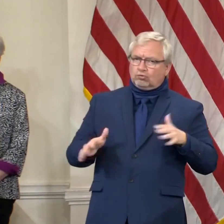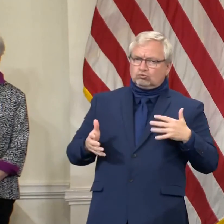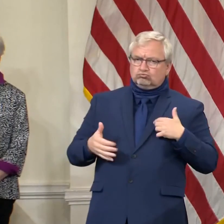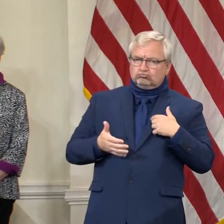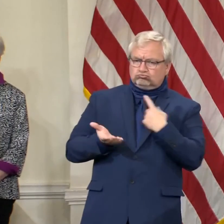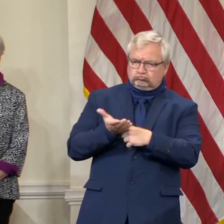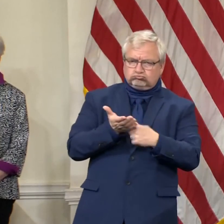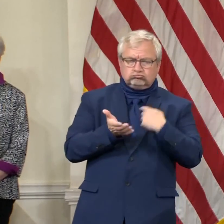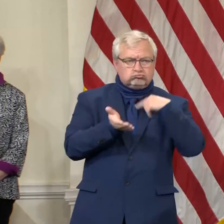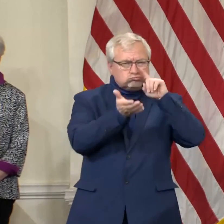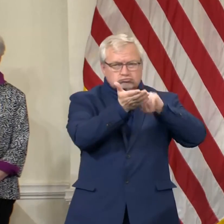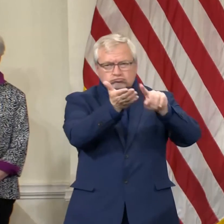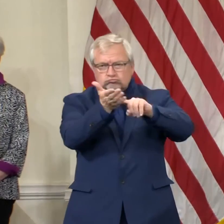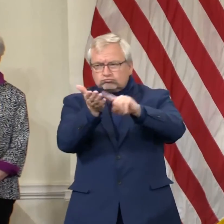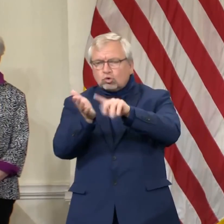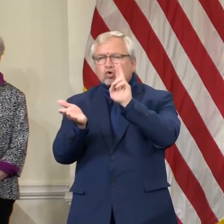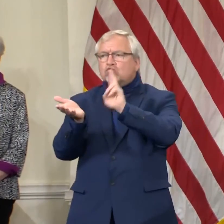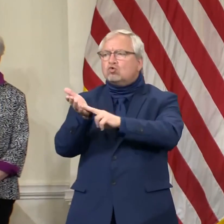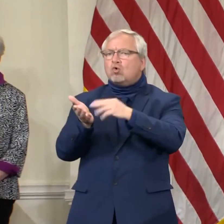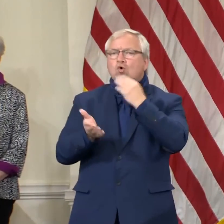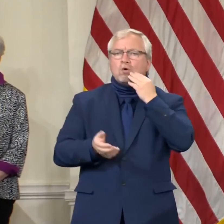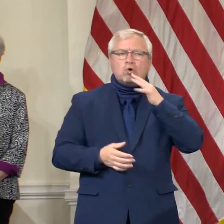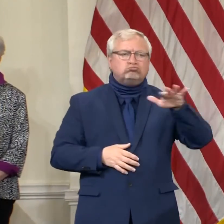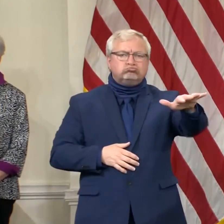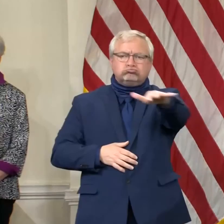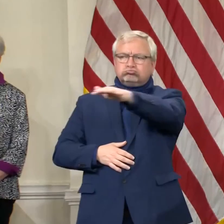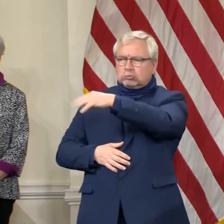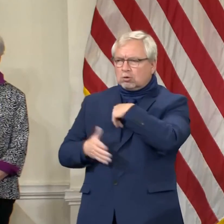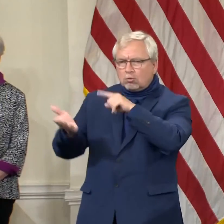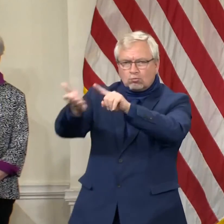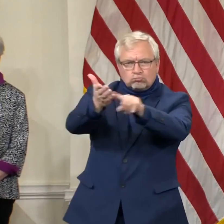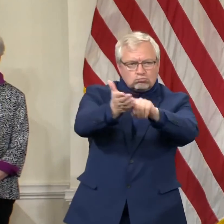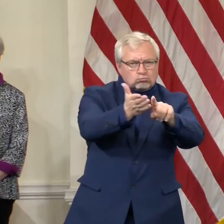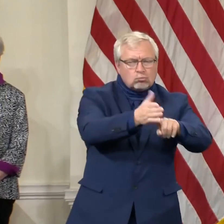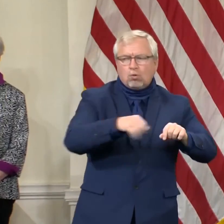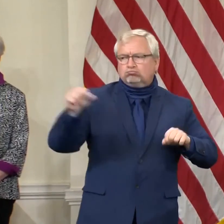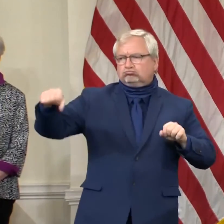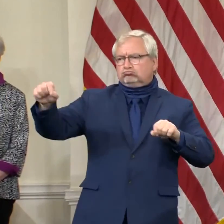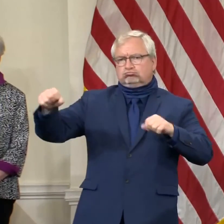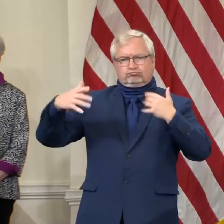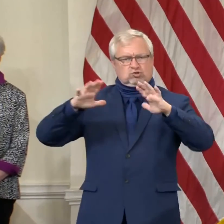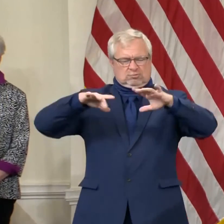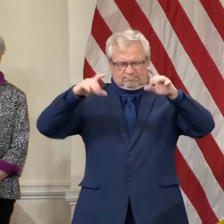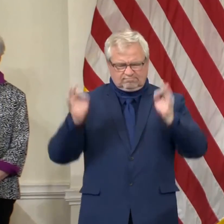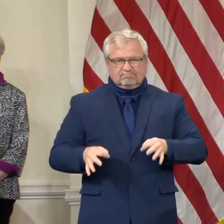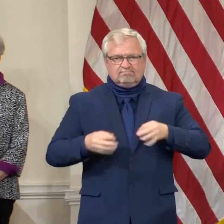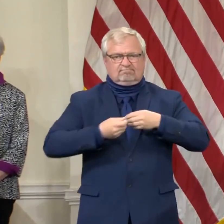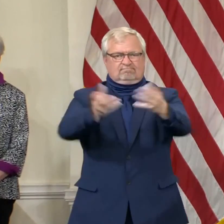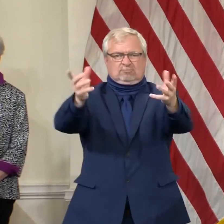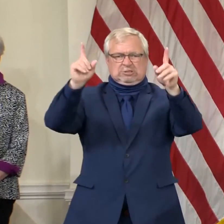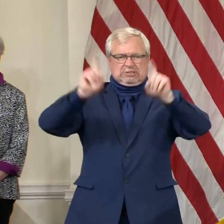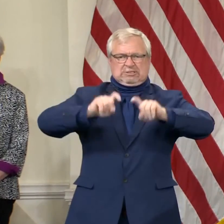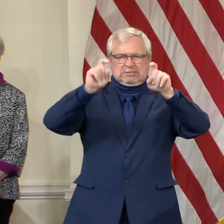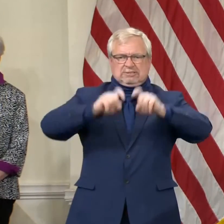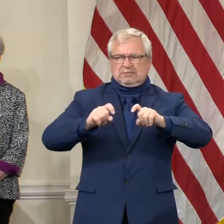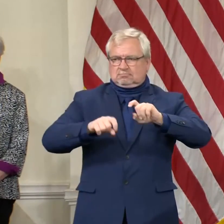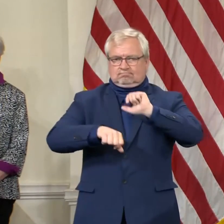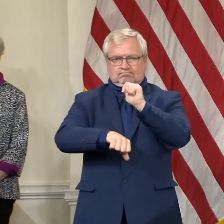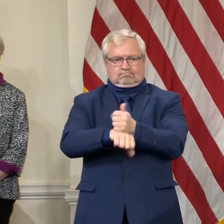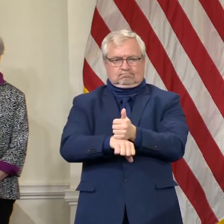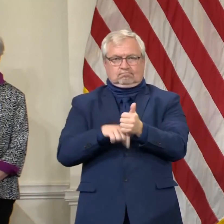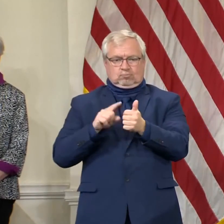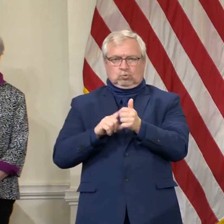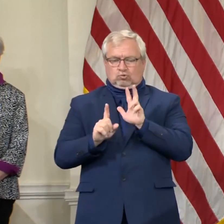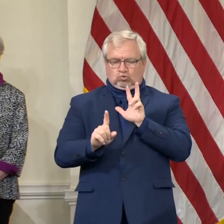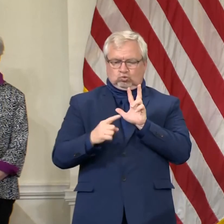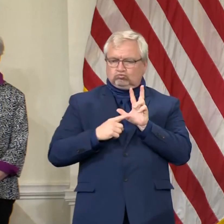homes statewide. We're the ones that called for everyone to be tested. We appointed somebody. We have strike teams and